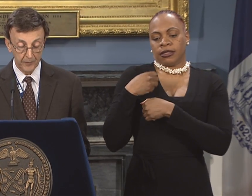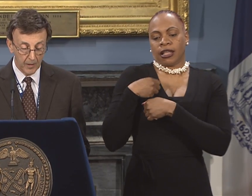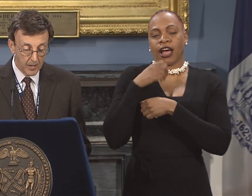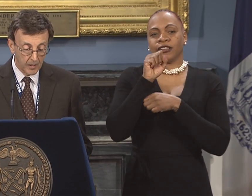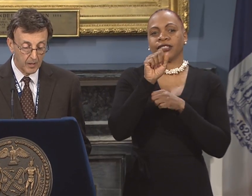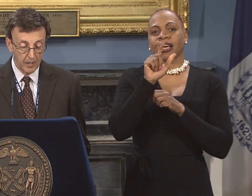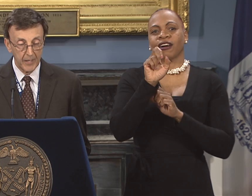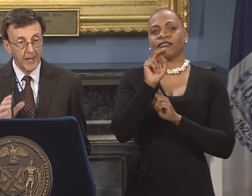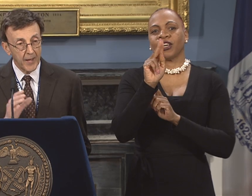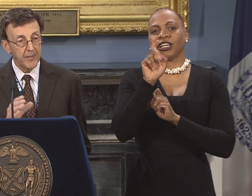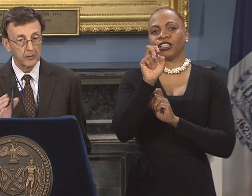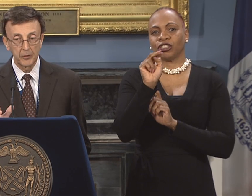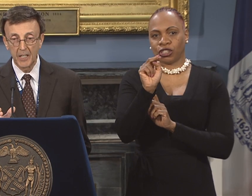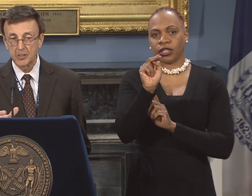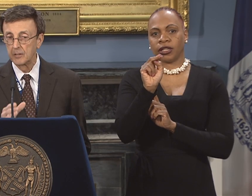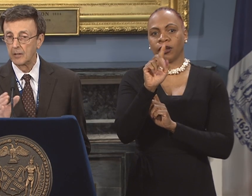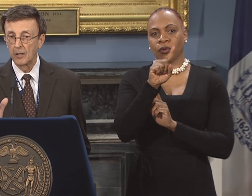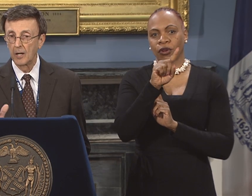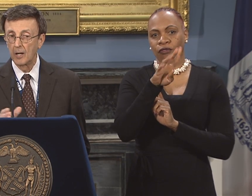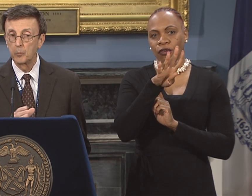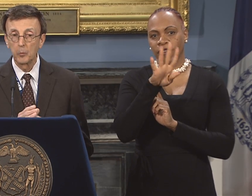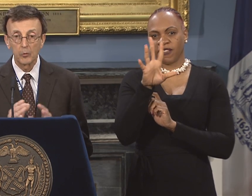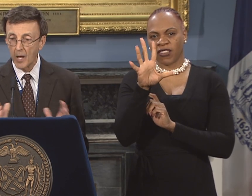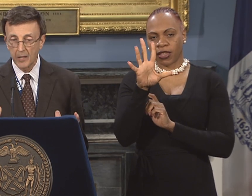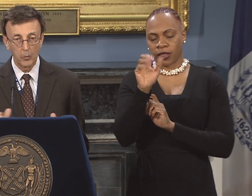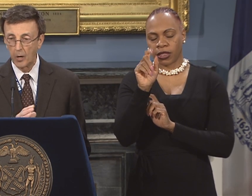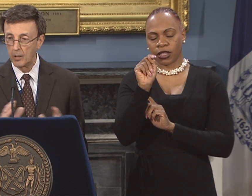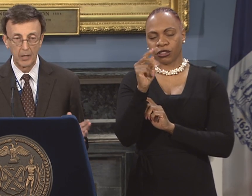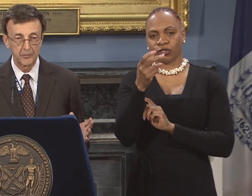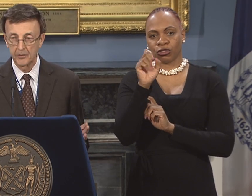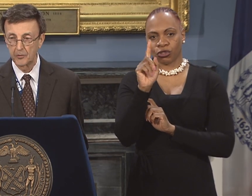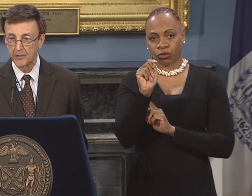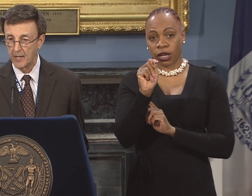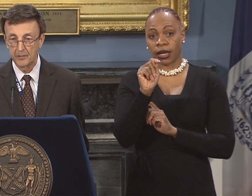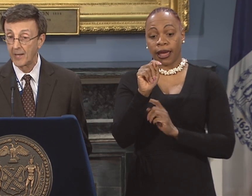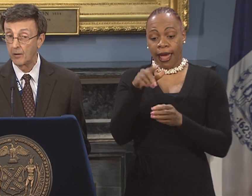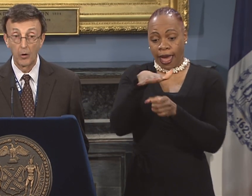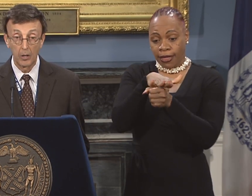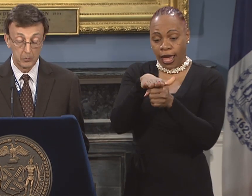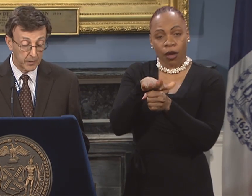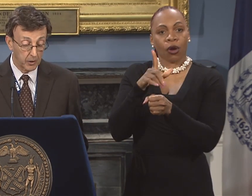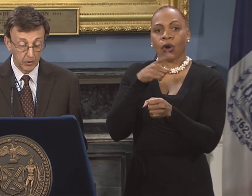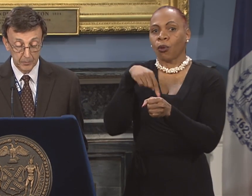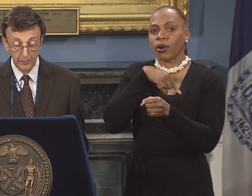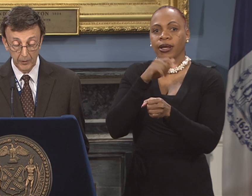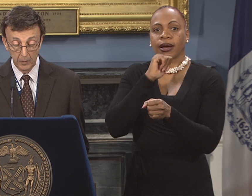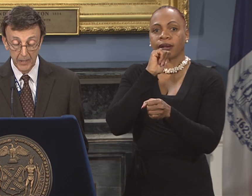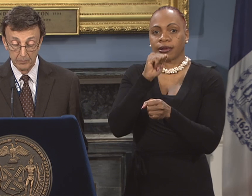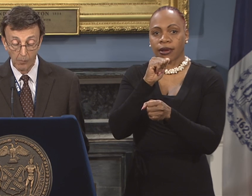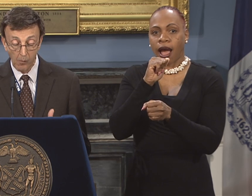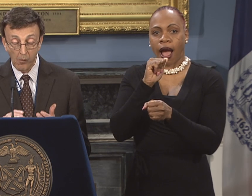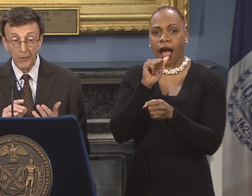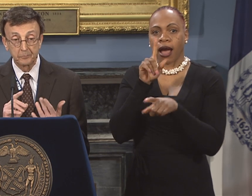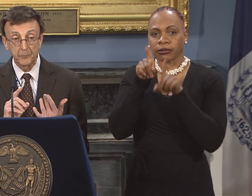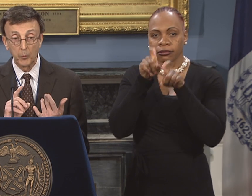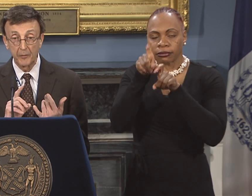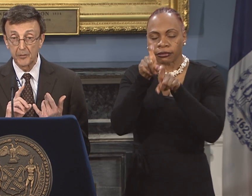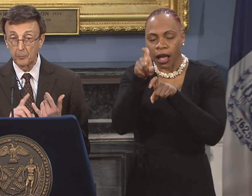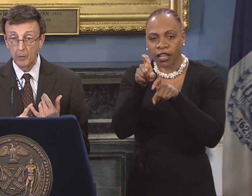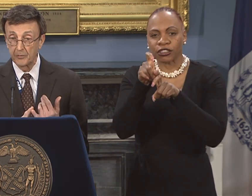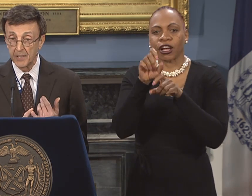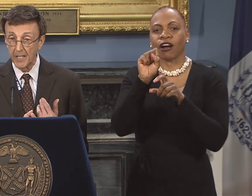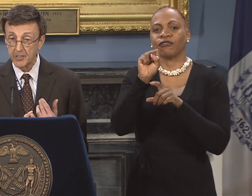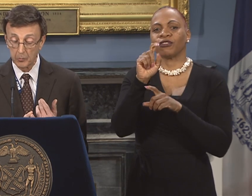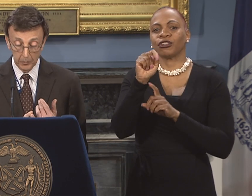Street. At that location, we will not inquire as to your status at all, and we encourage people to come in. We